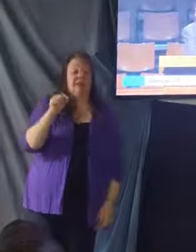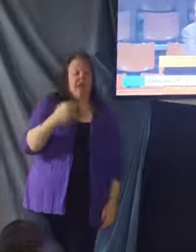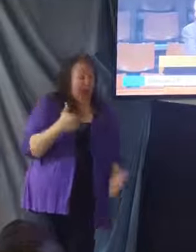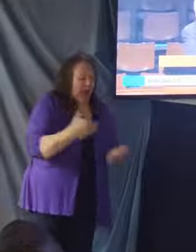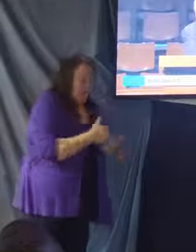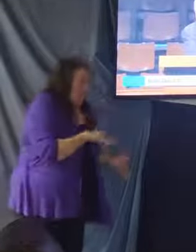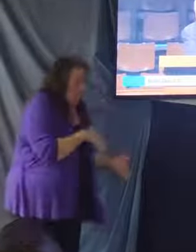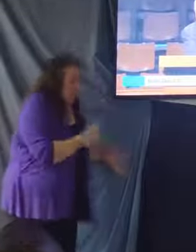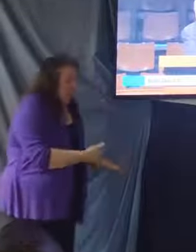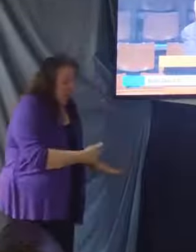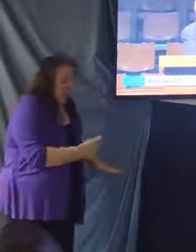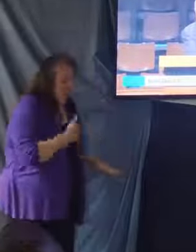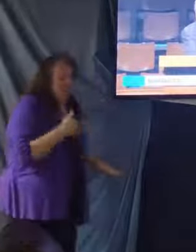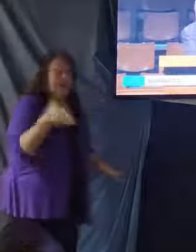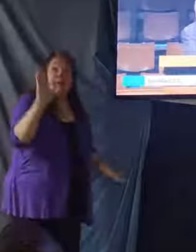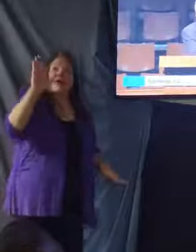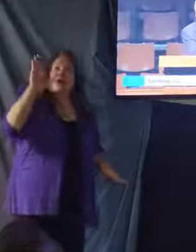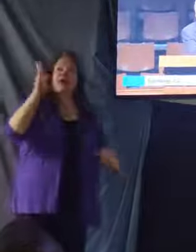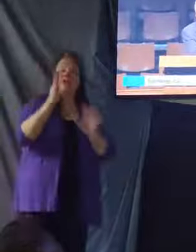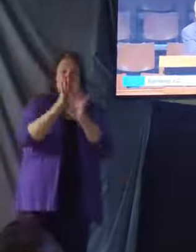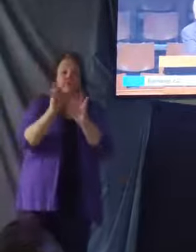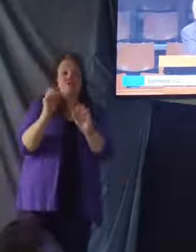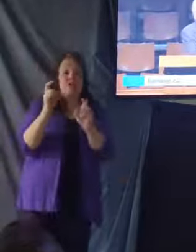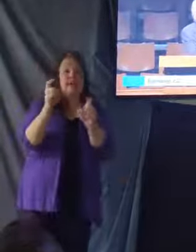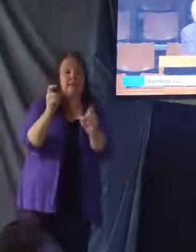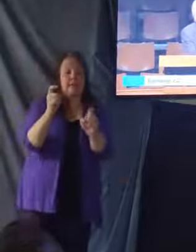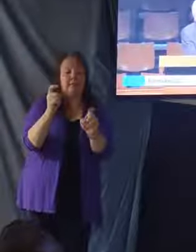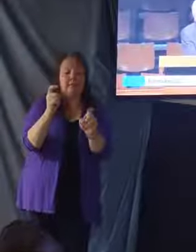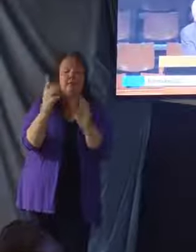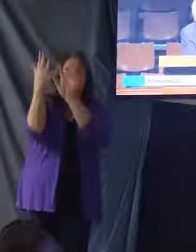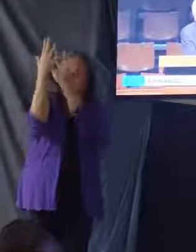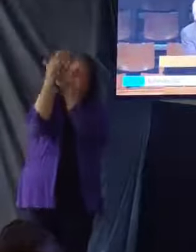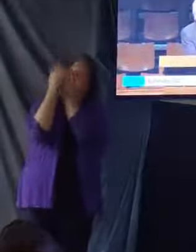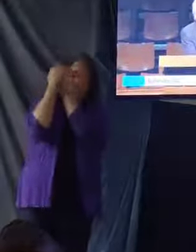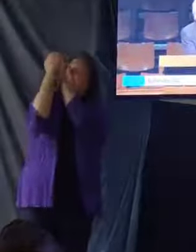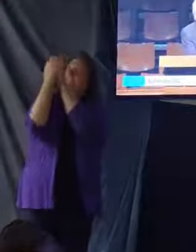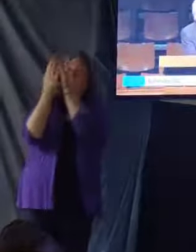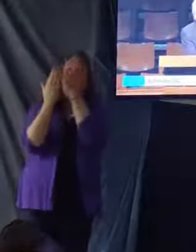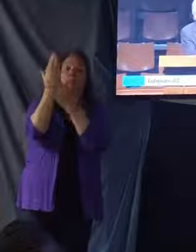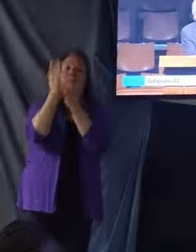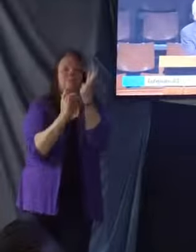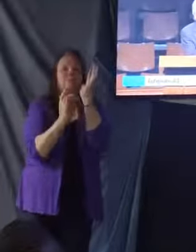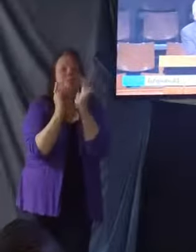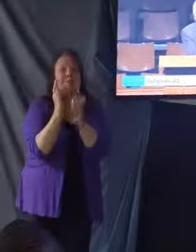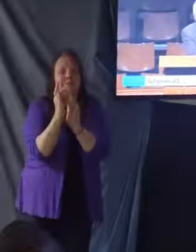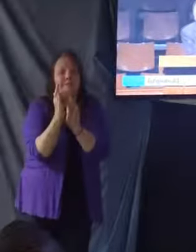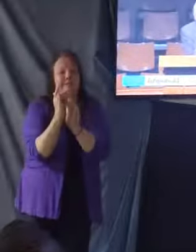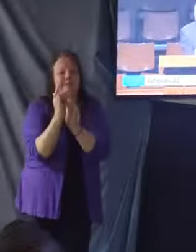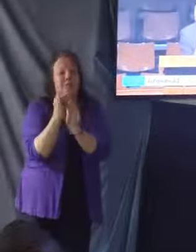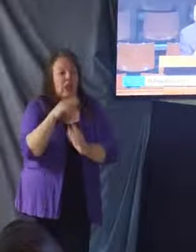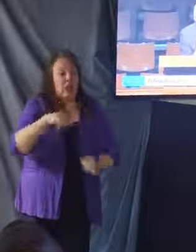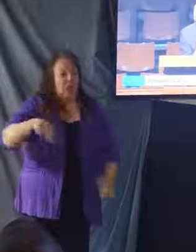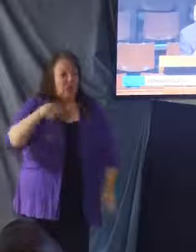death. But the free gift of God is eternal life in Christ. So when you hear the message of